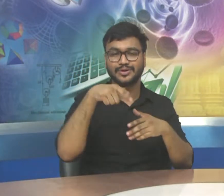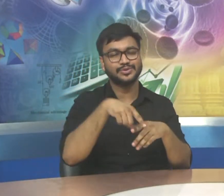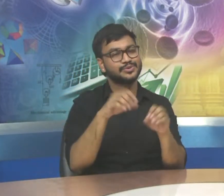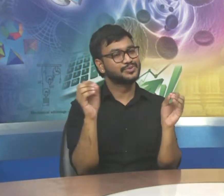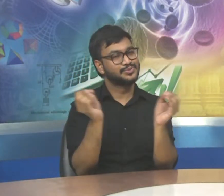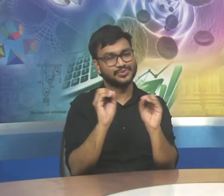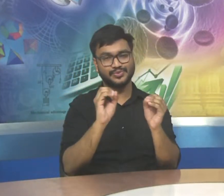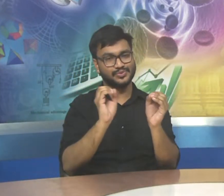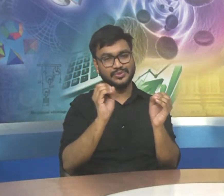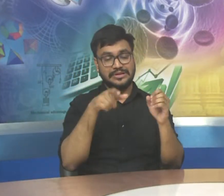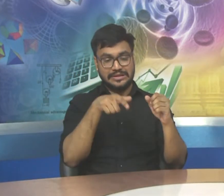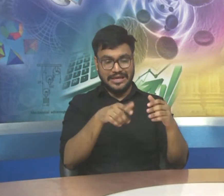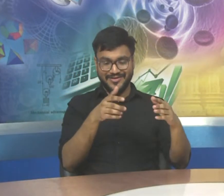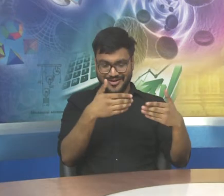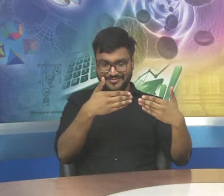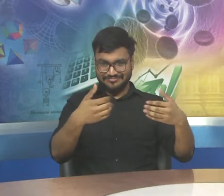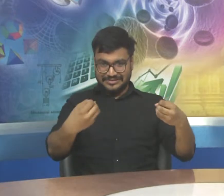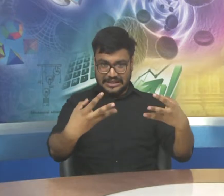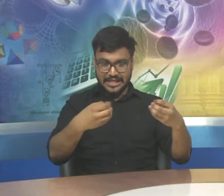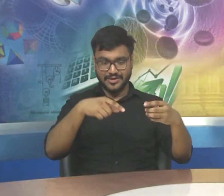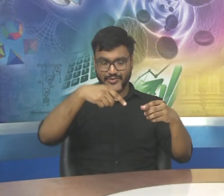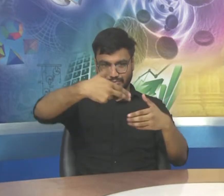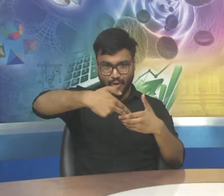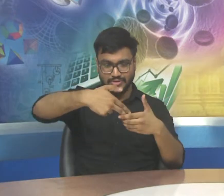energy is wasted as heat and sound.